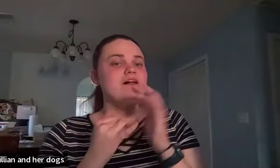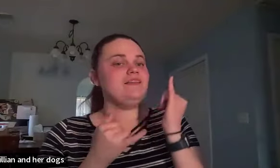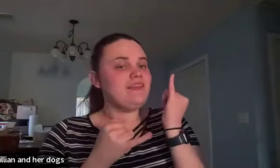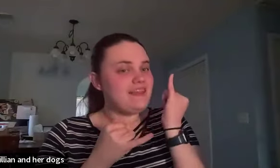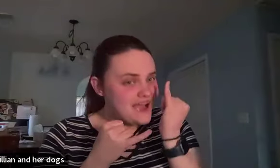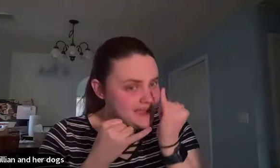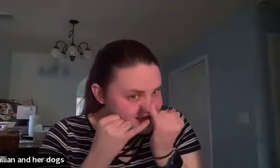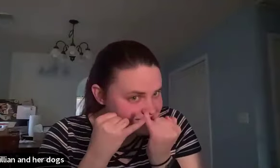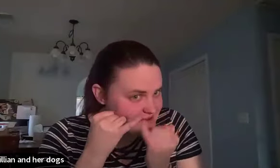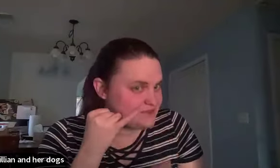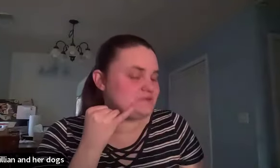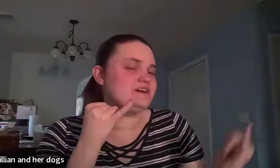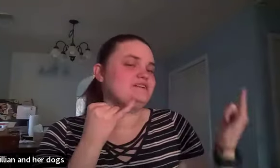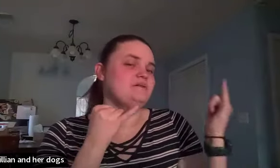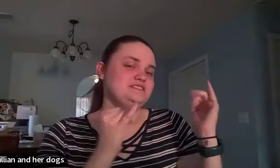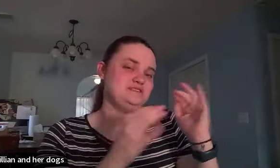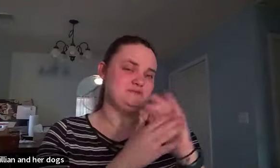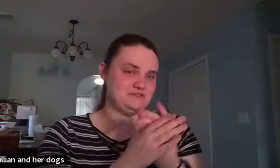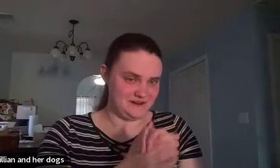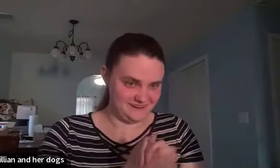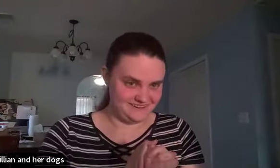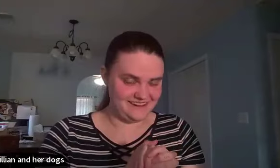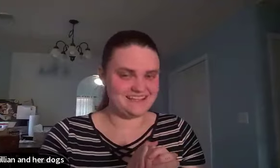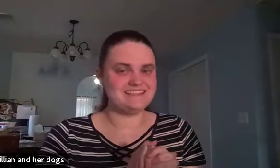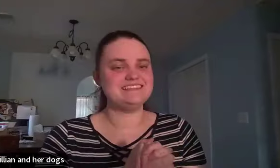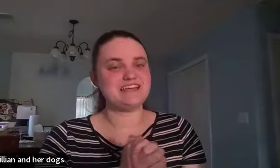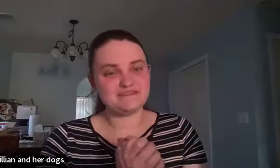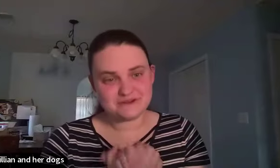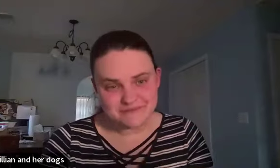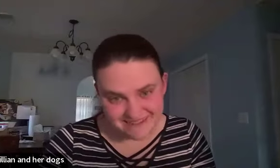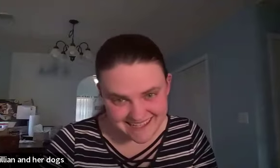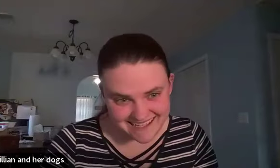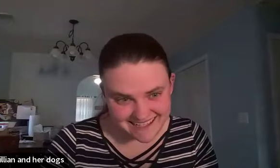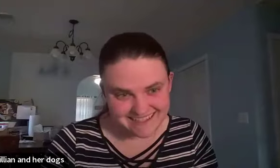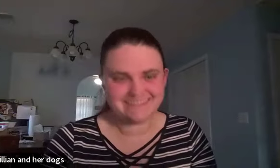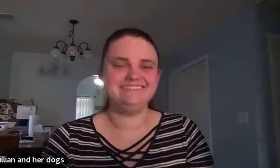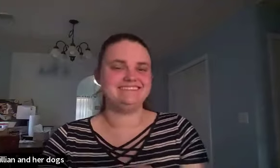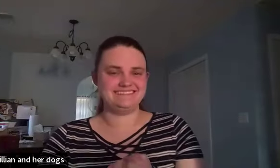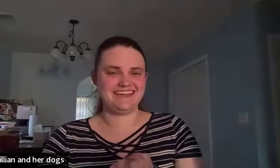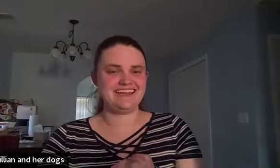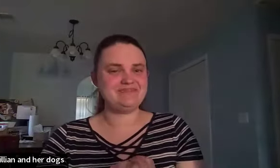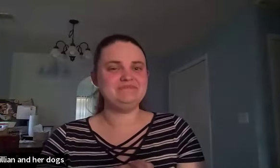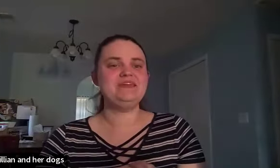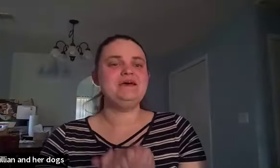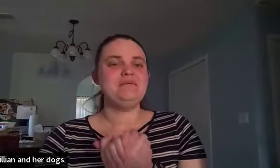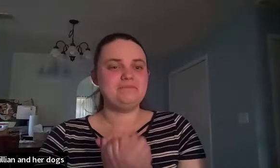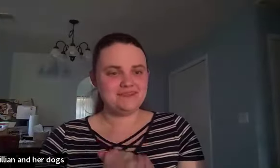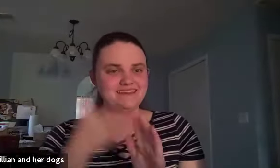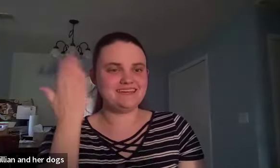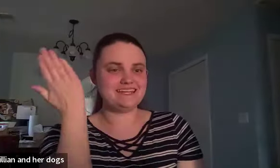The last number we're going to learn is the sign for million. Okay. Million